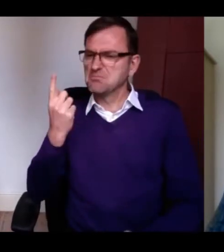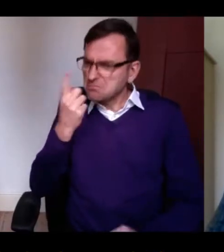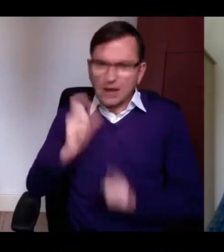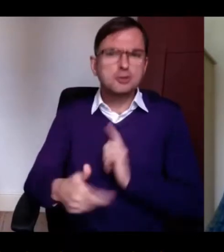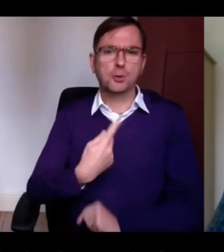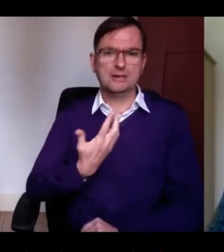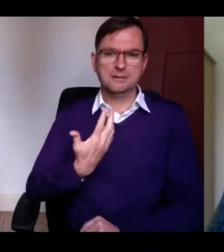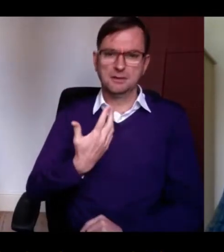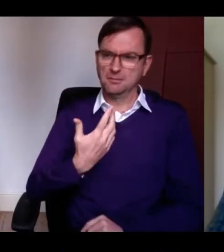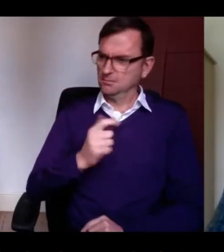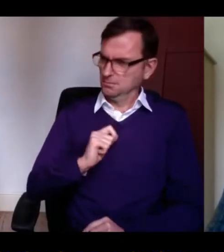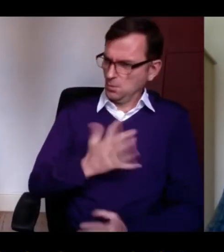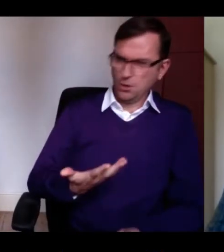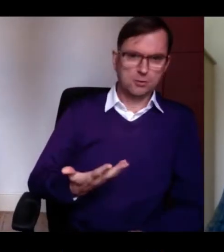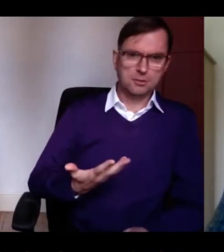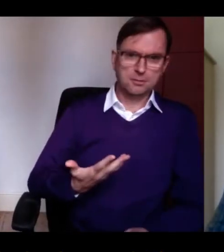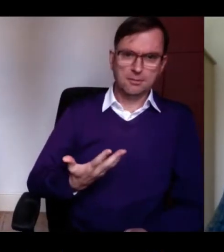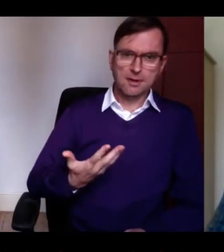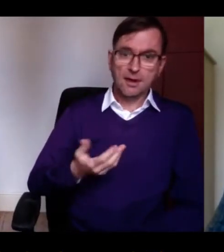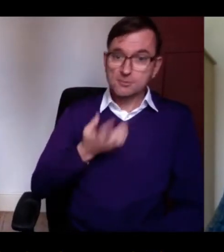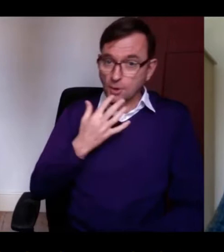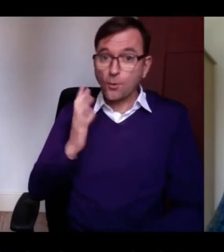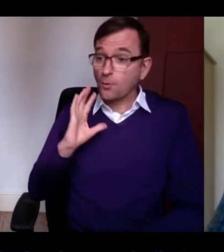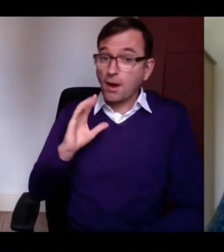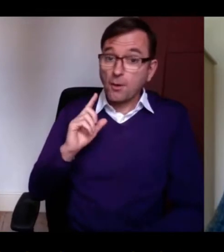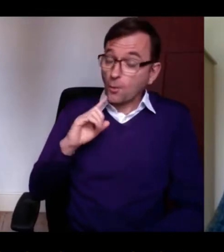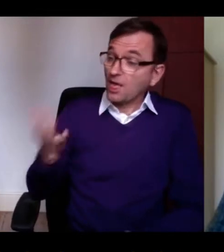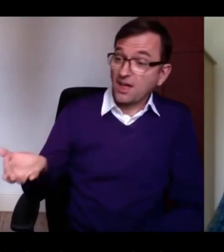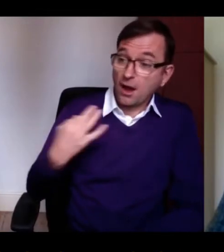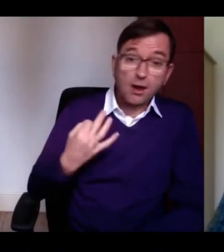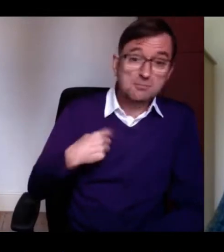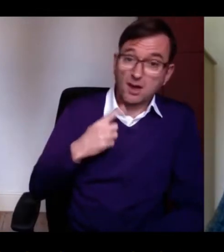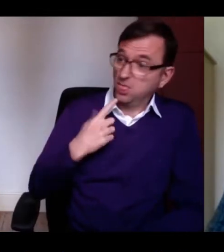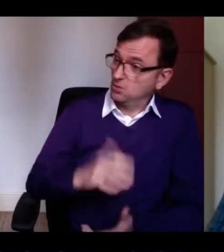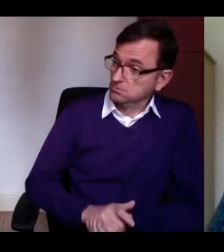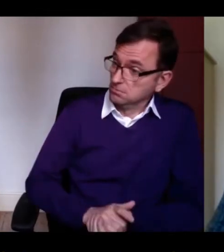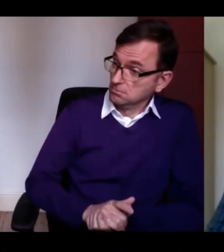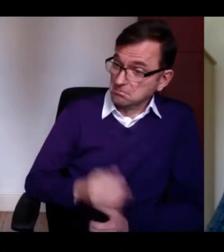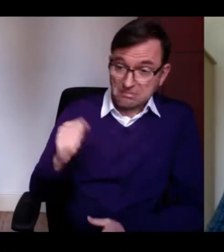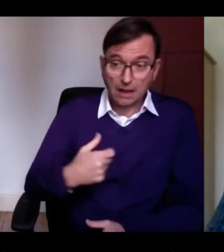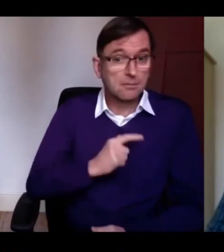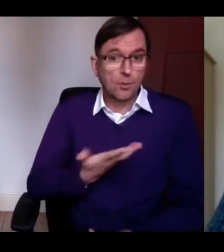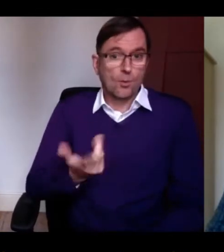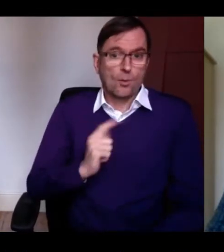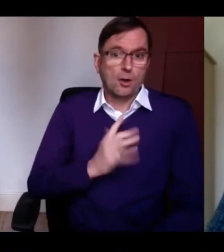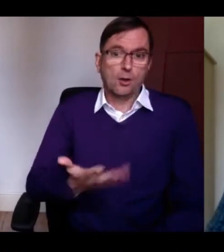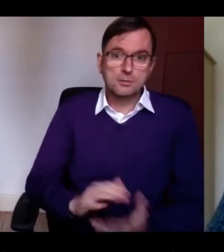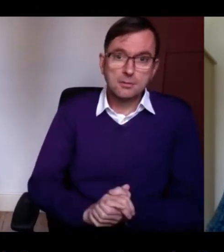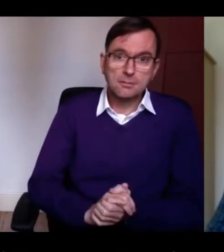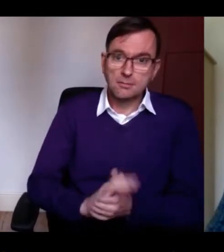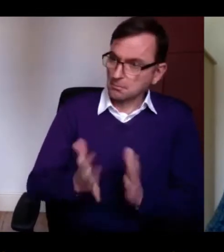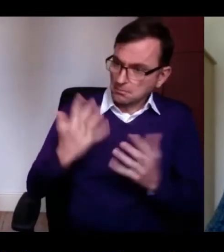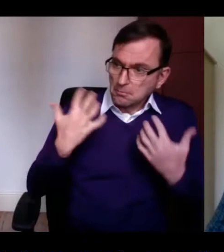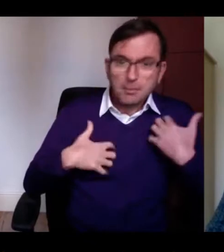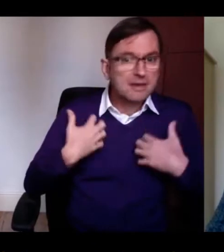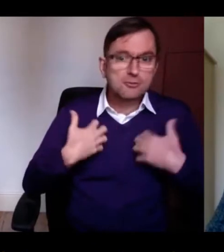is showing people that, you know, people with a disability that you expect or don't expect can